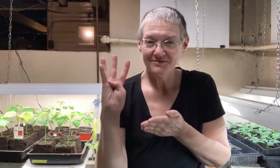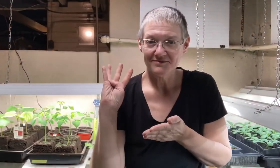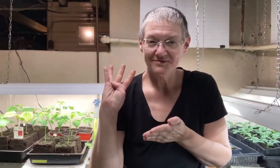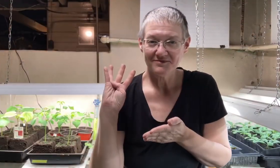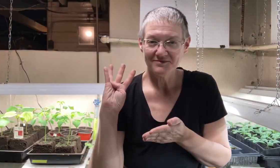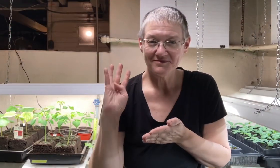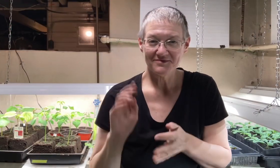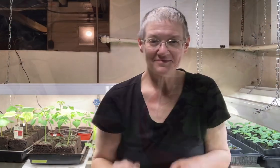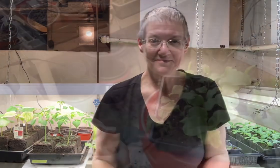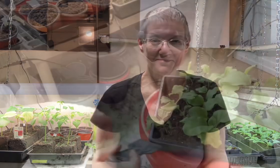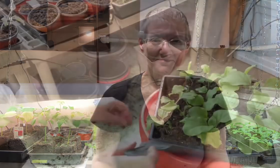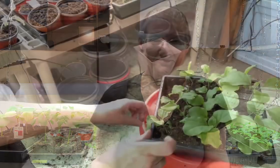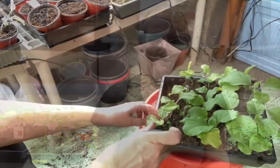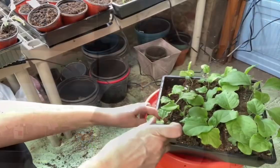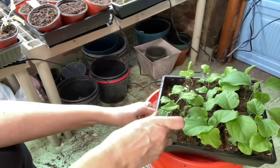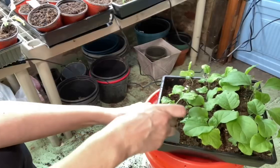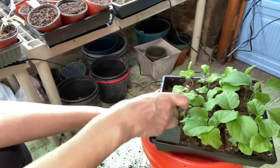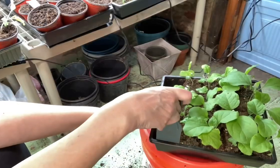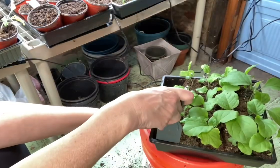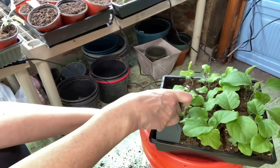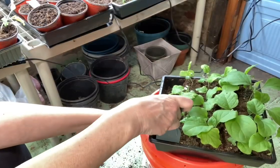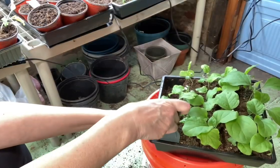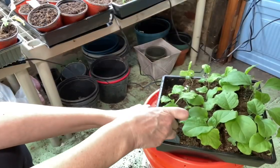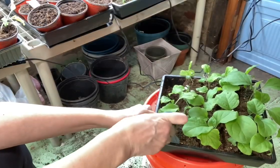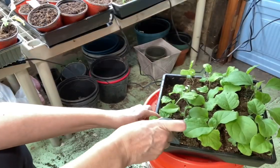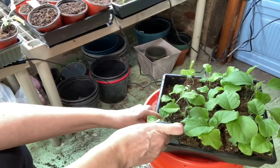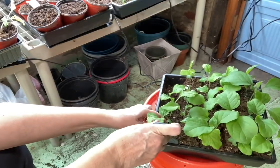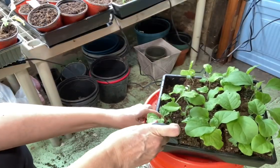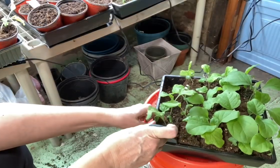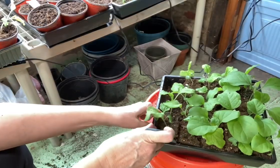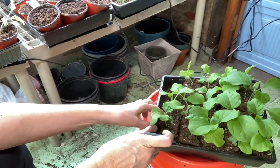These seeds were started 4 weeks ago.